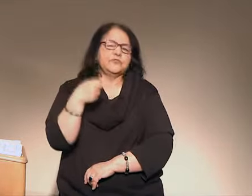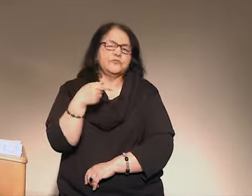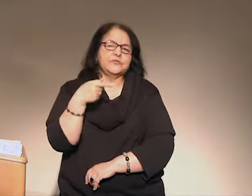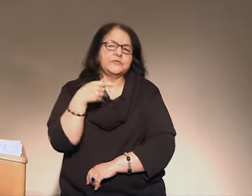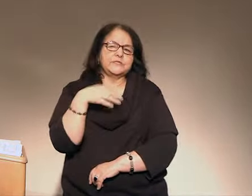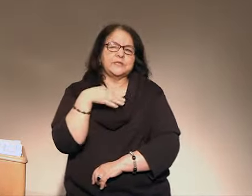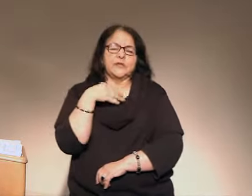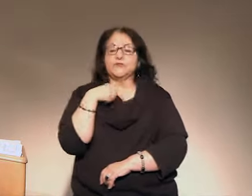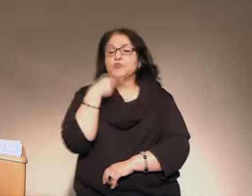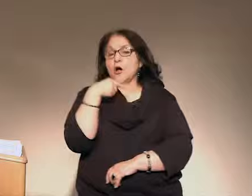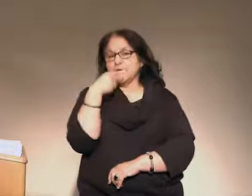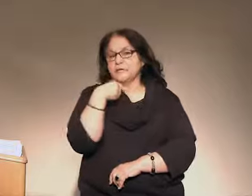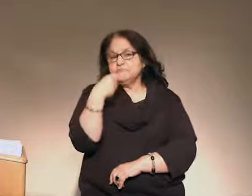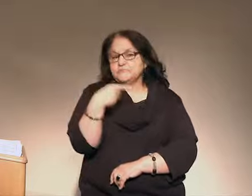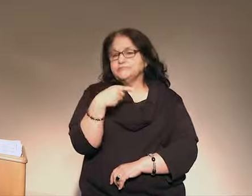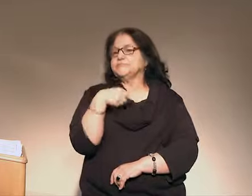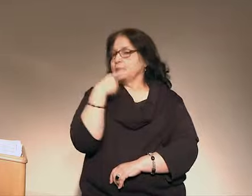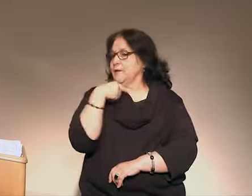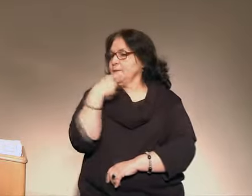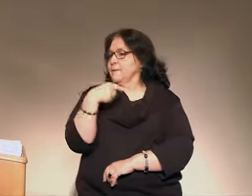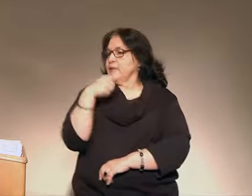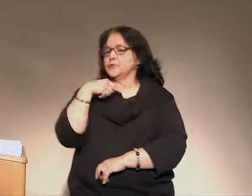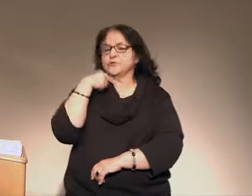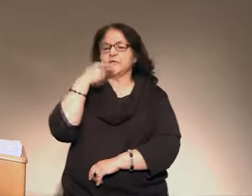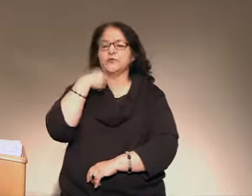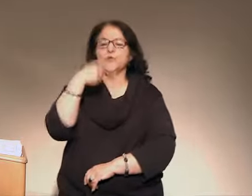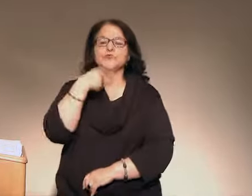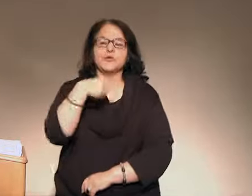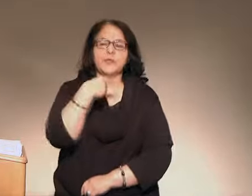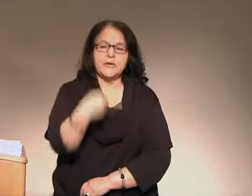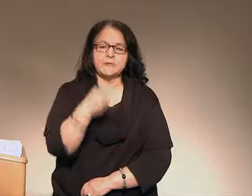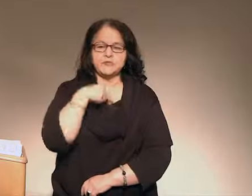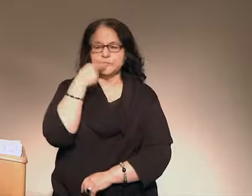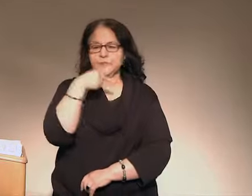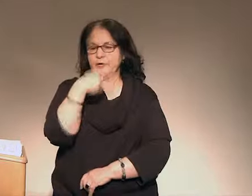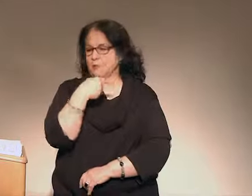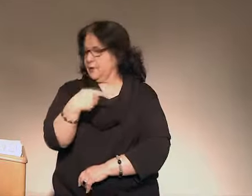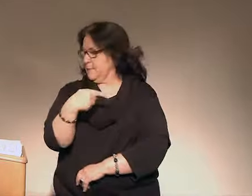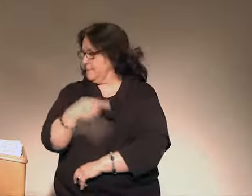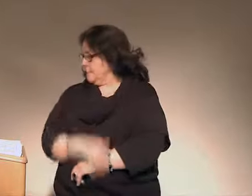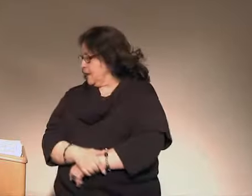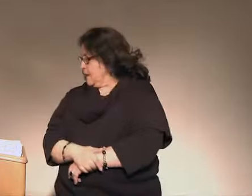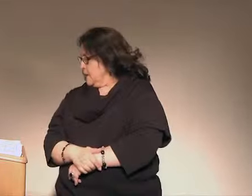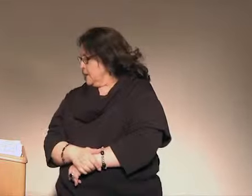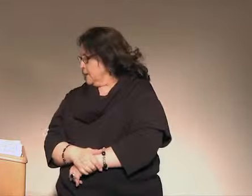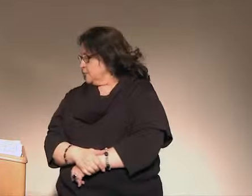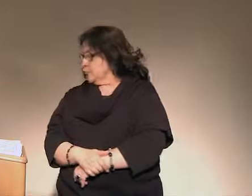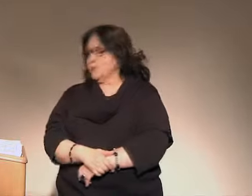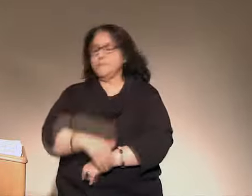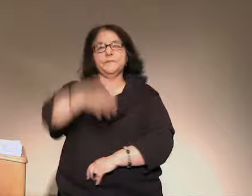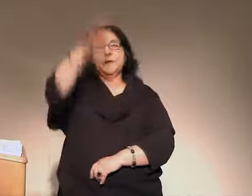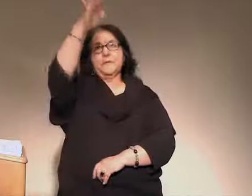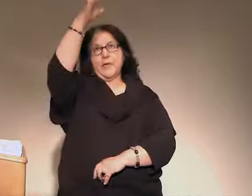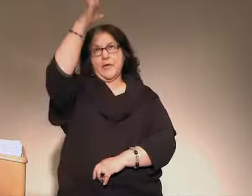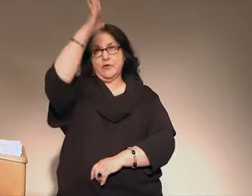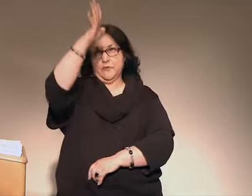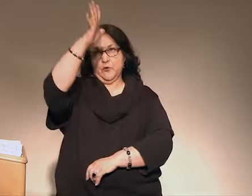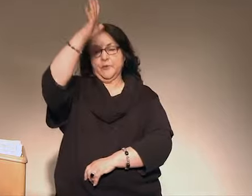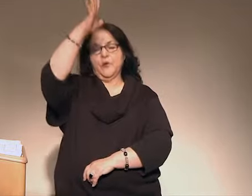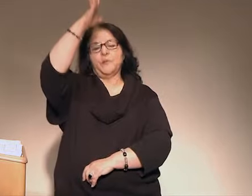also as a sign for talking. Okay, so it's like the words are coming out. So hearing. Next row, man. You have the open